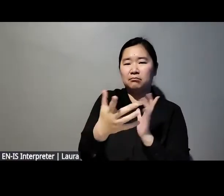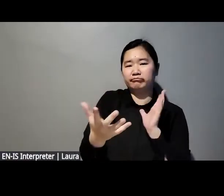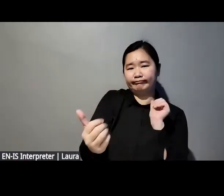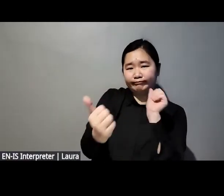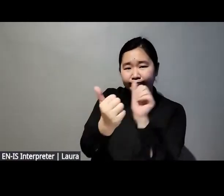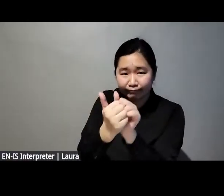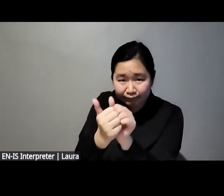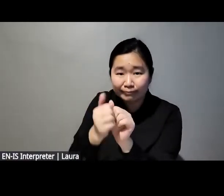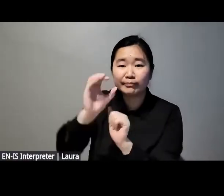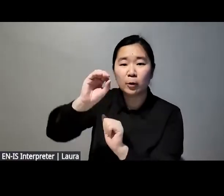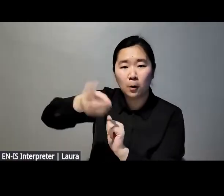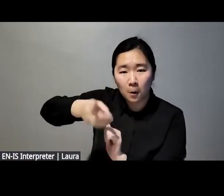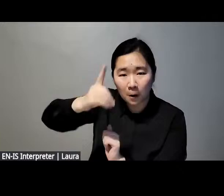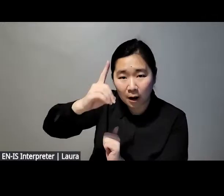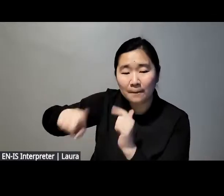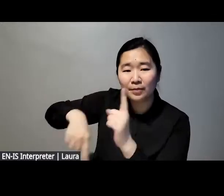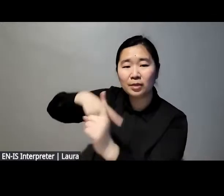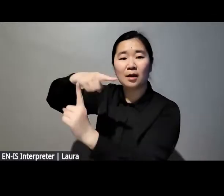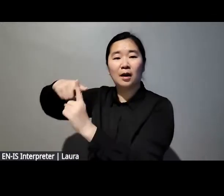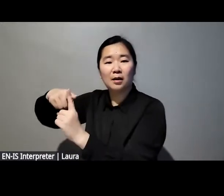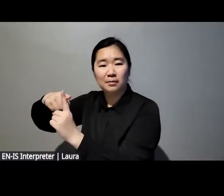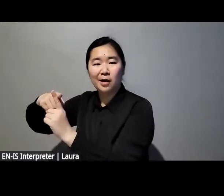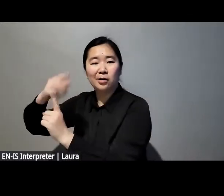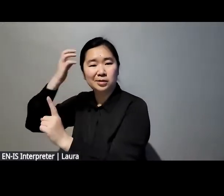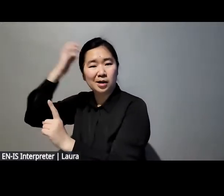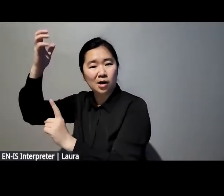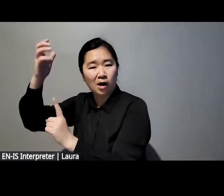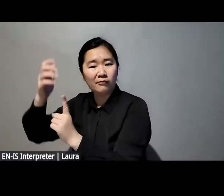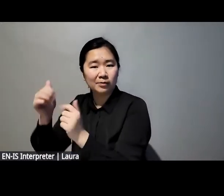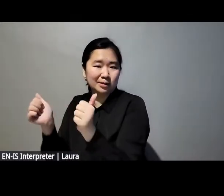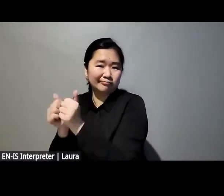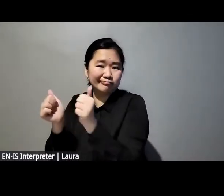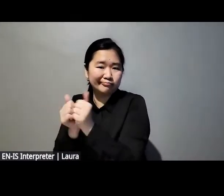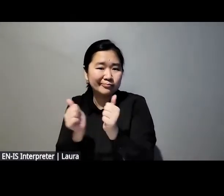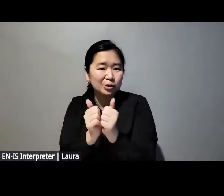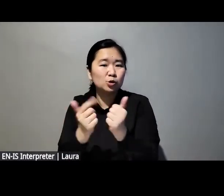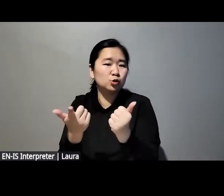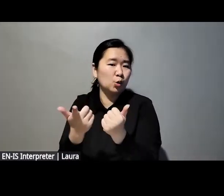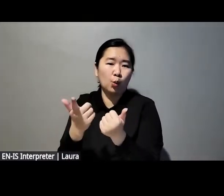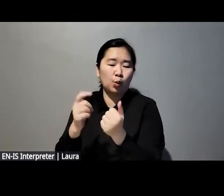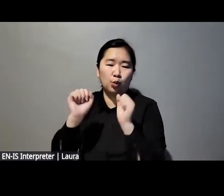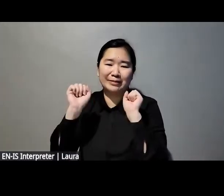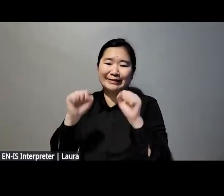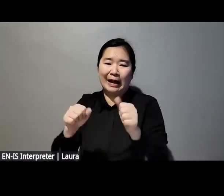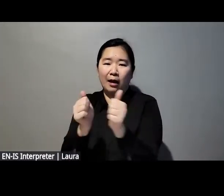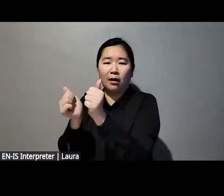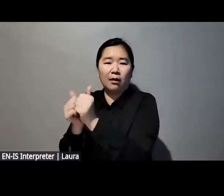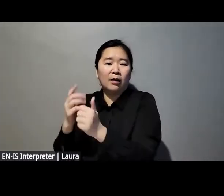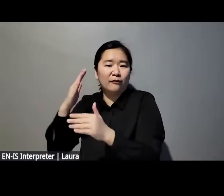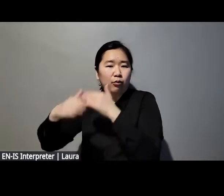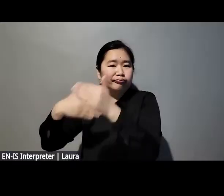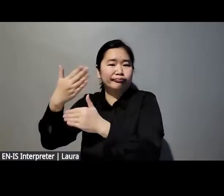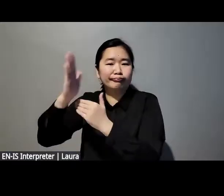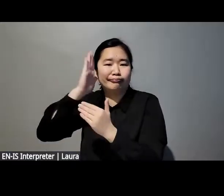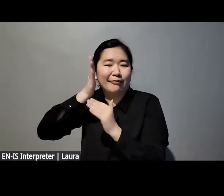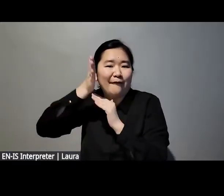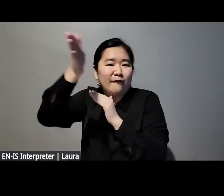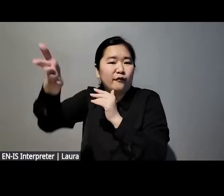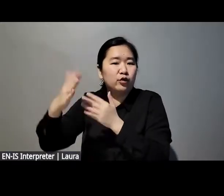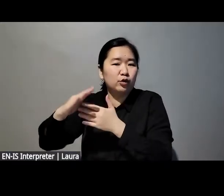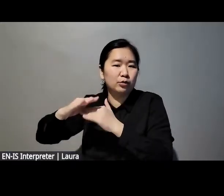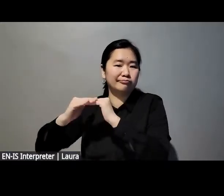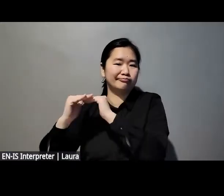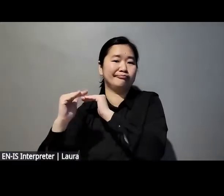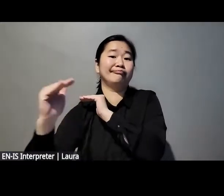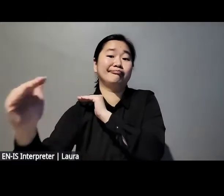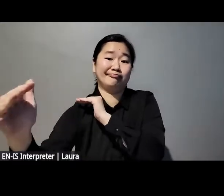place? And then as an INGO, we can use our position to link OPDs more directly